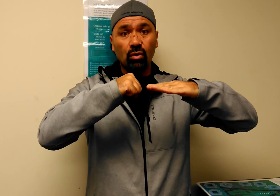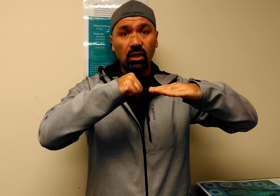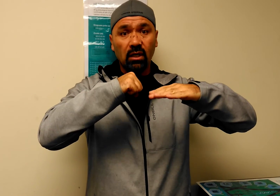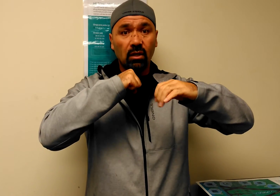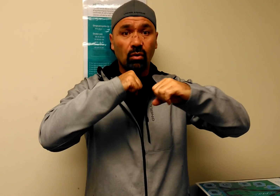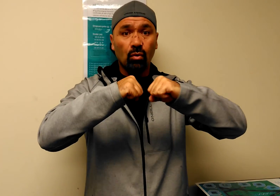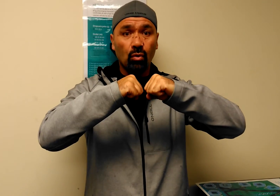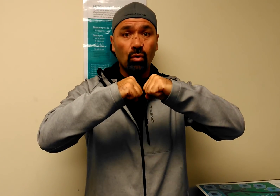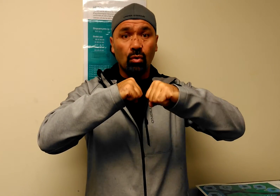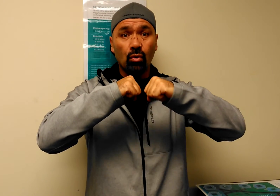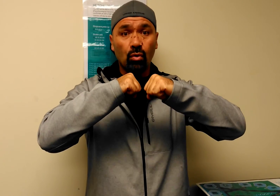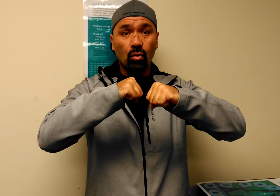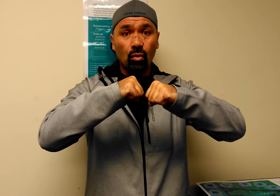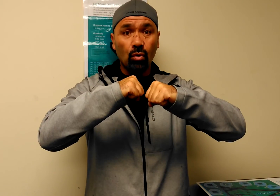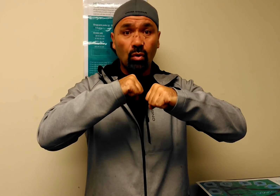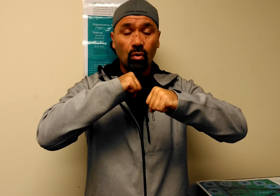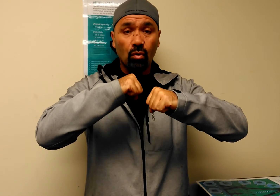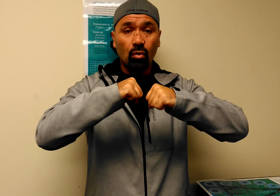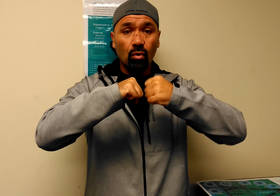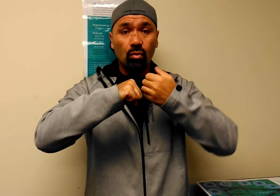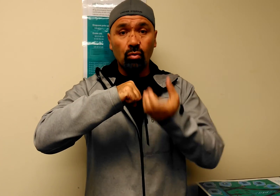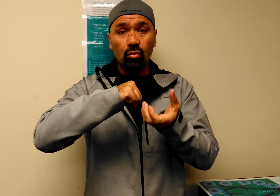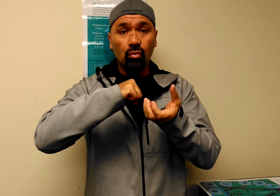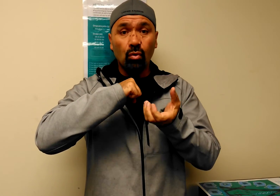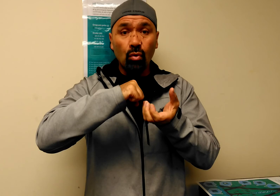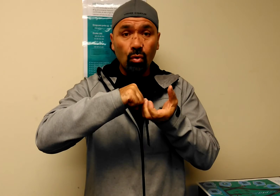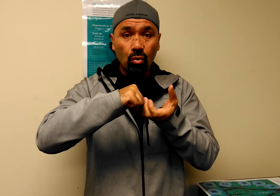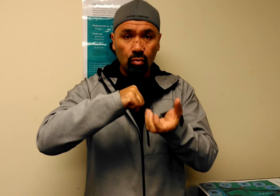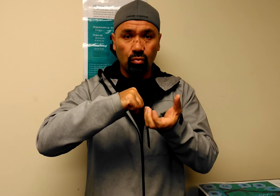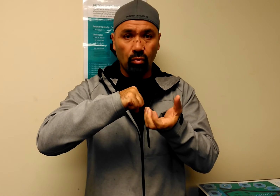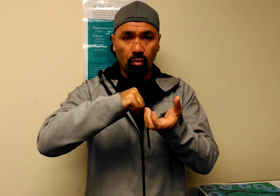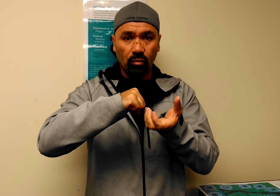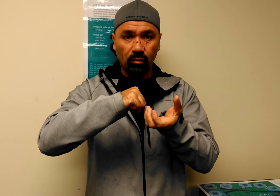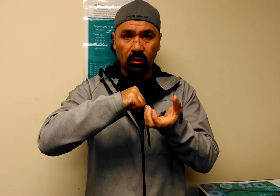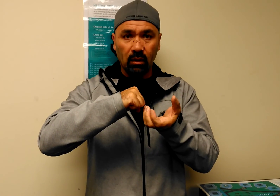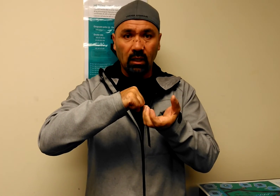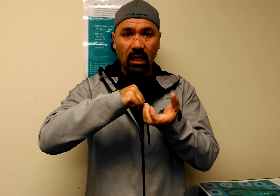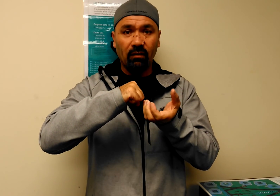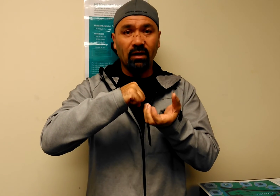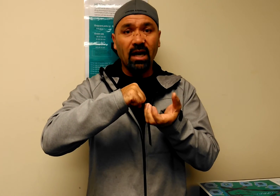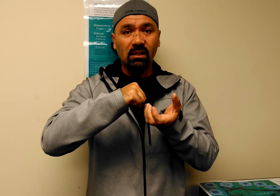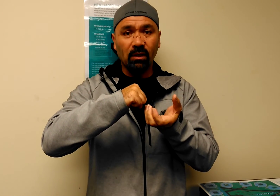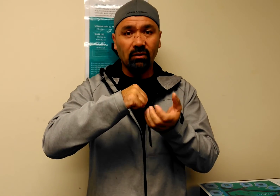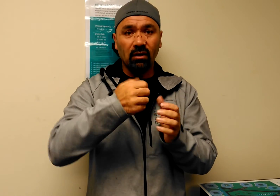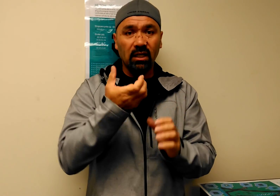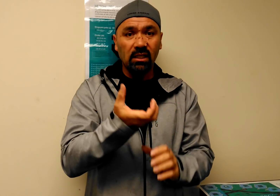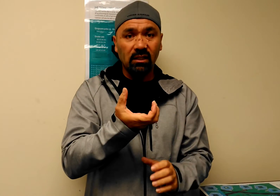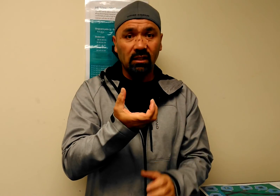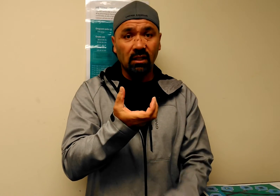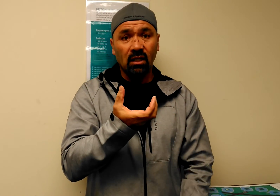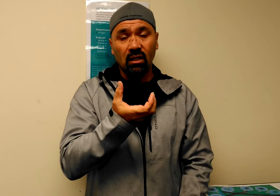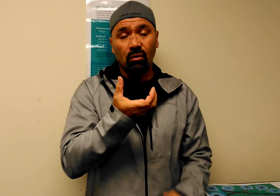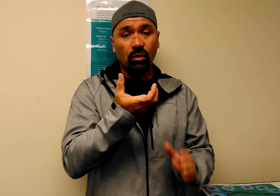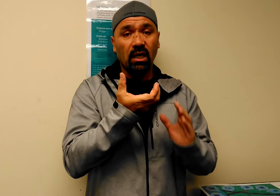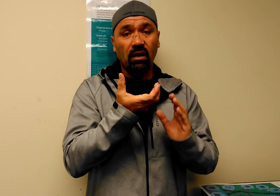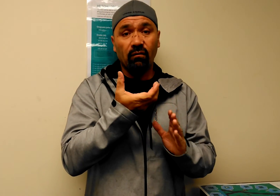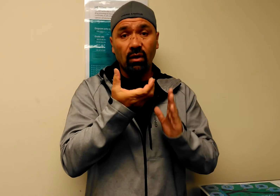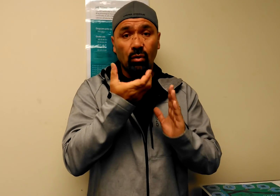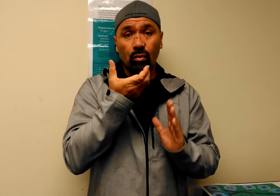oi, o, u, o. And last but not least, we have